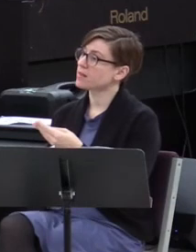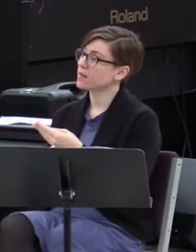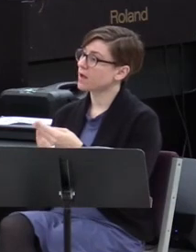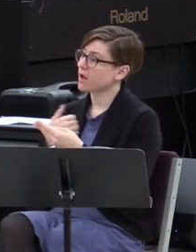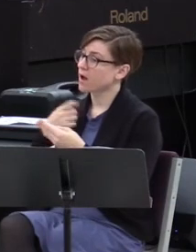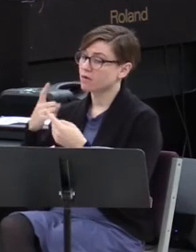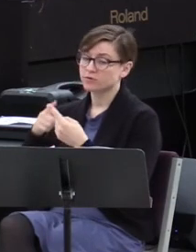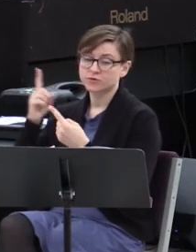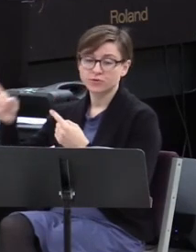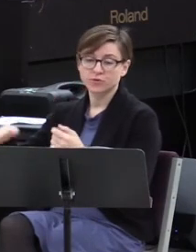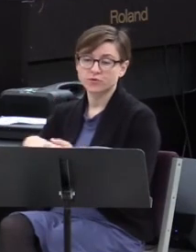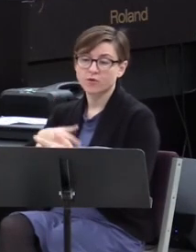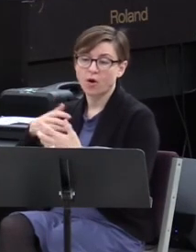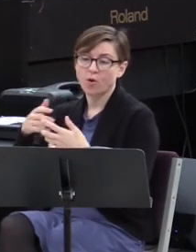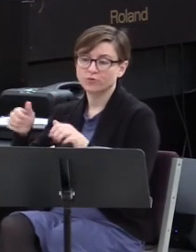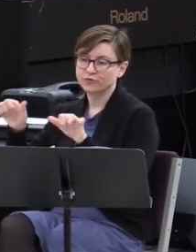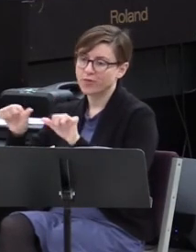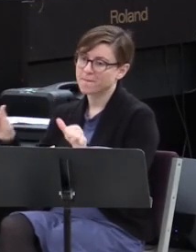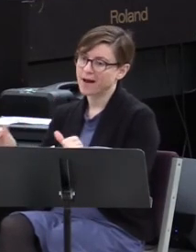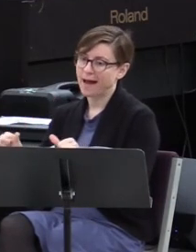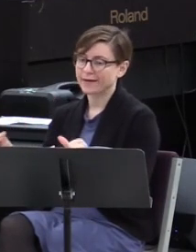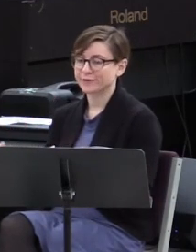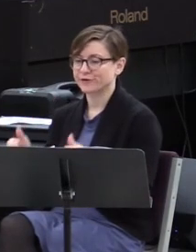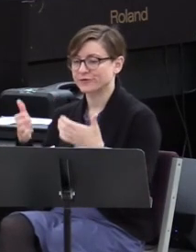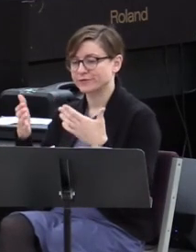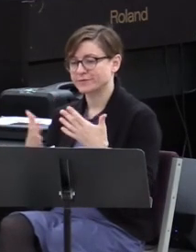the potter's